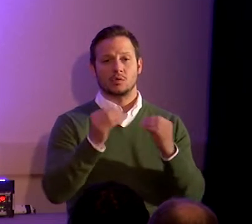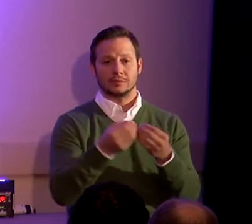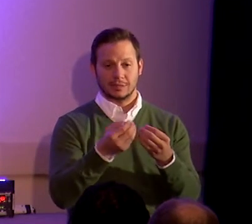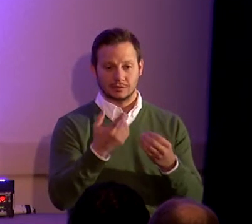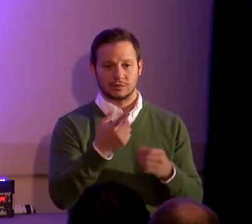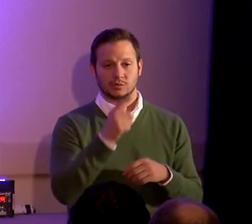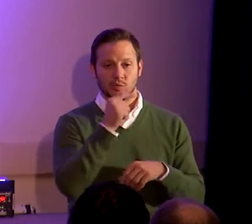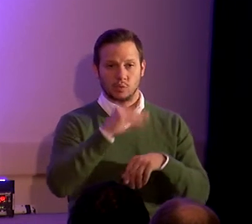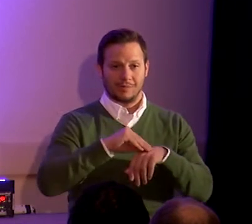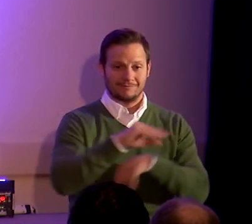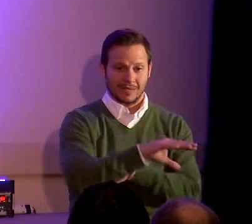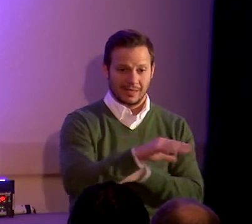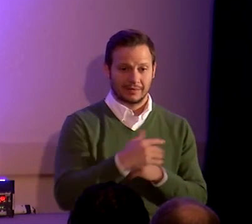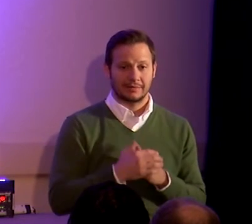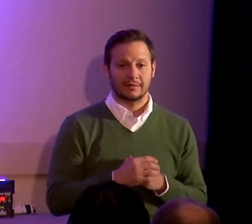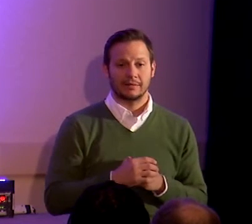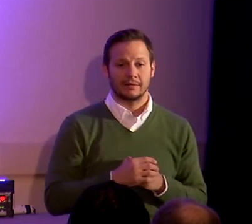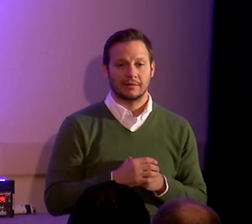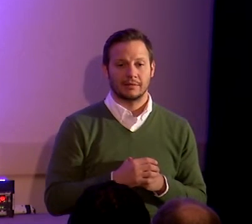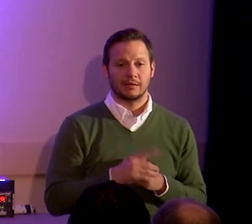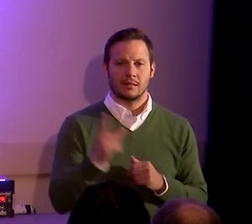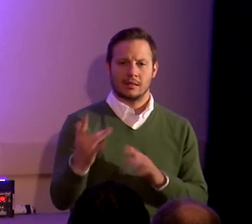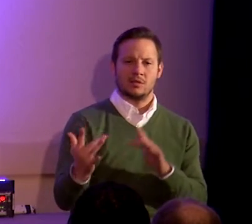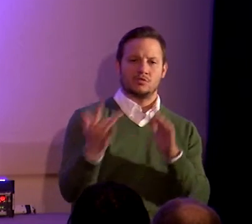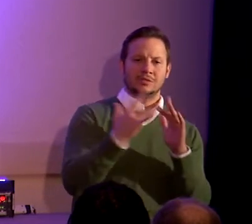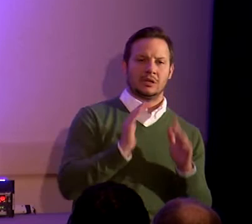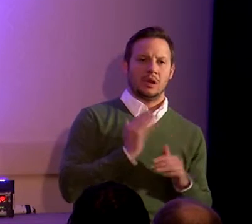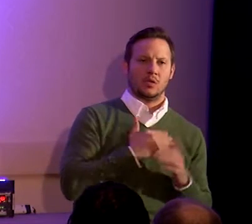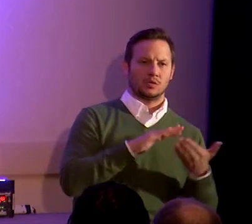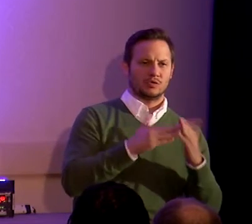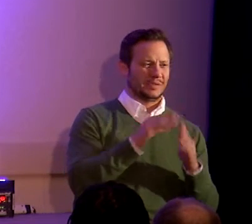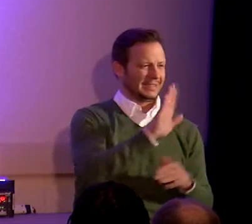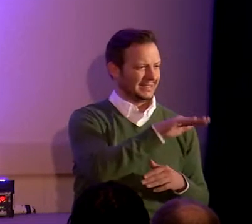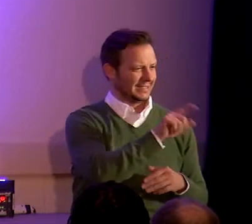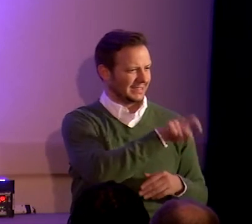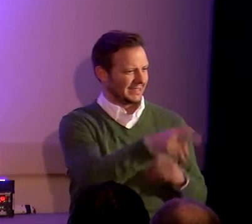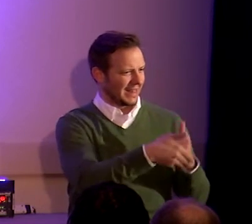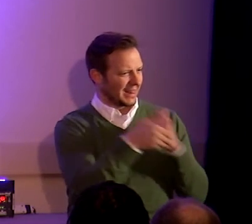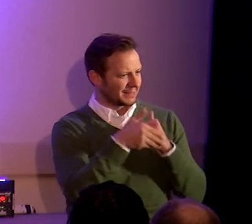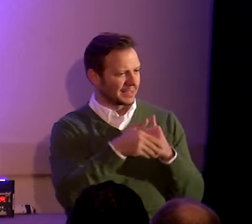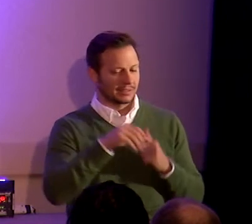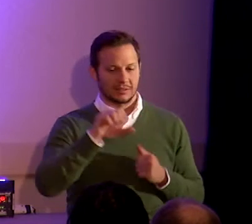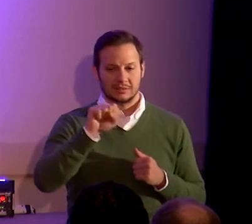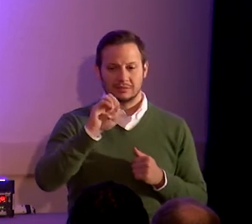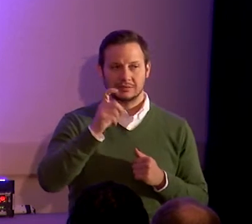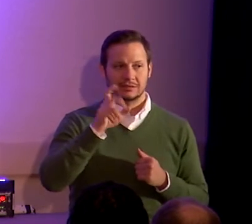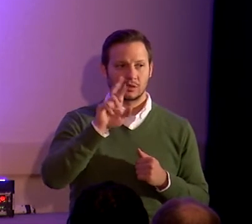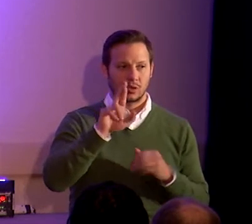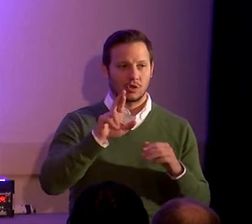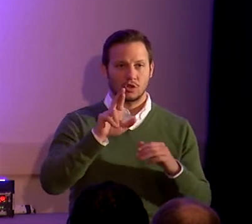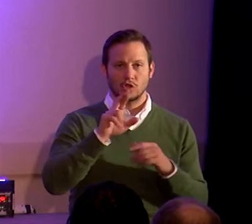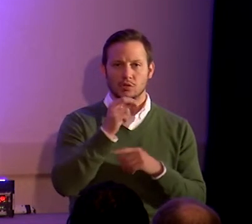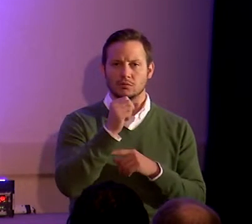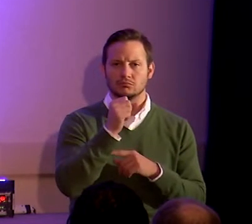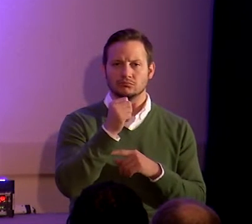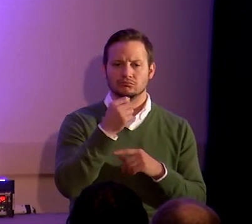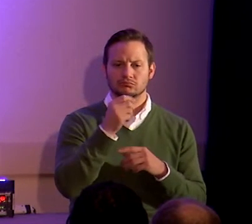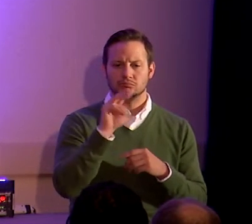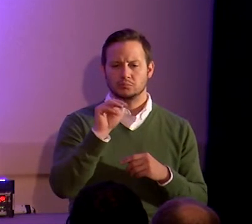wall of the separation reached out to our community for help. The secular movement began working regularly with